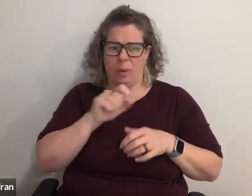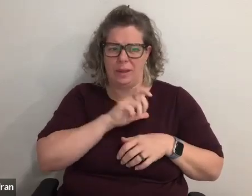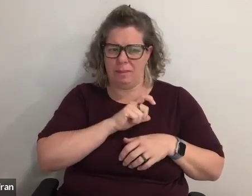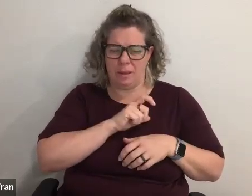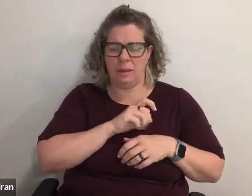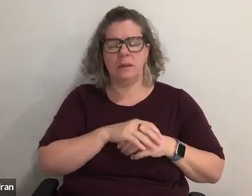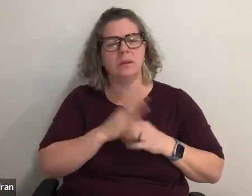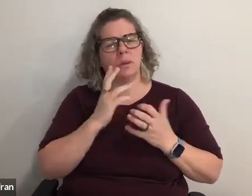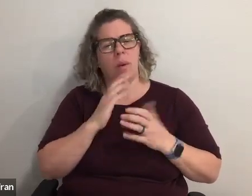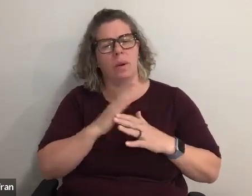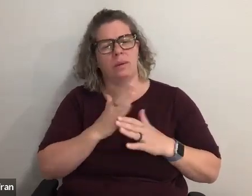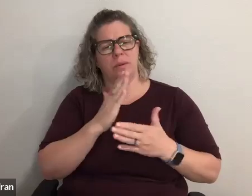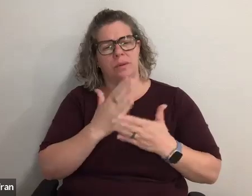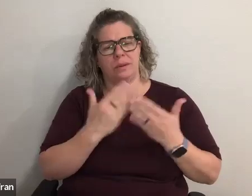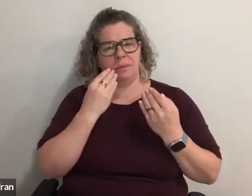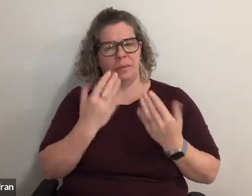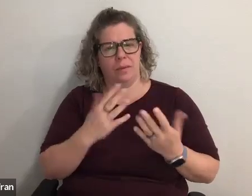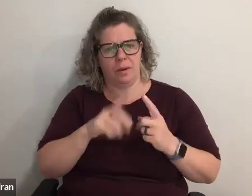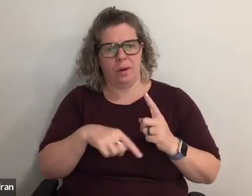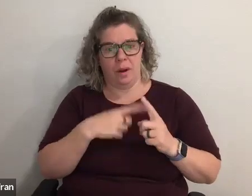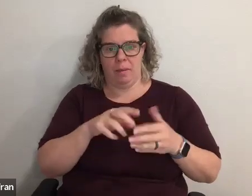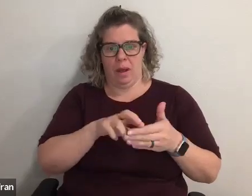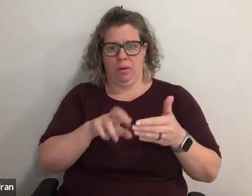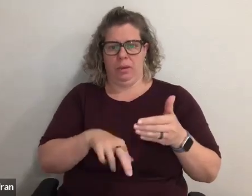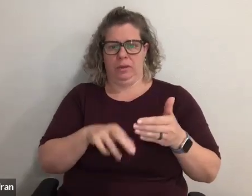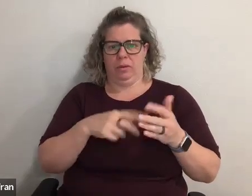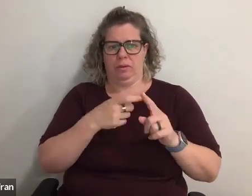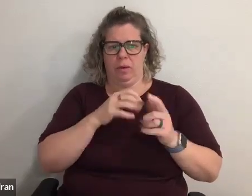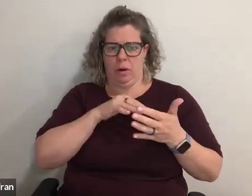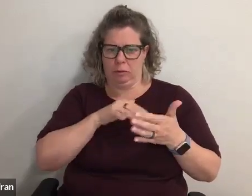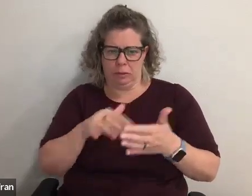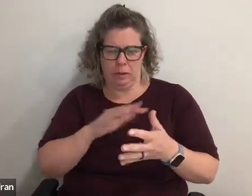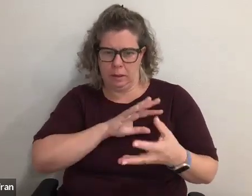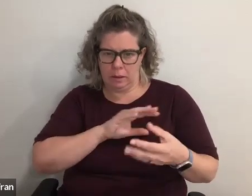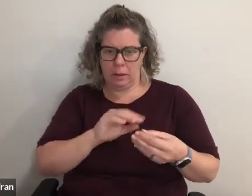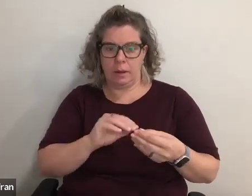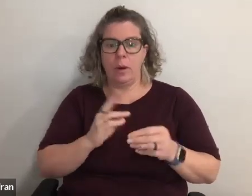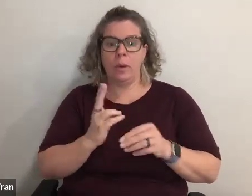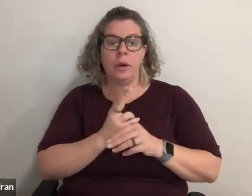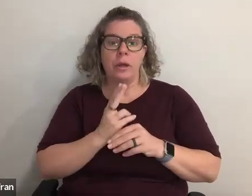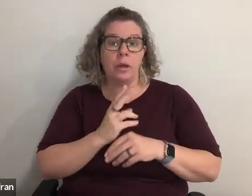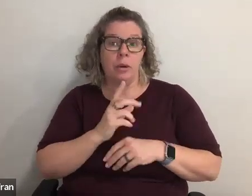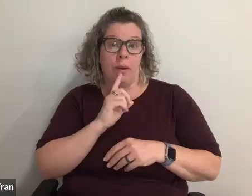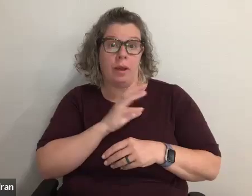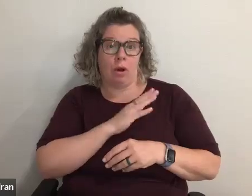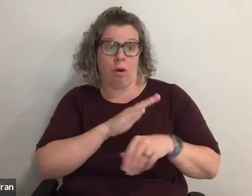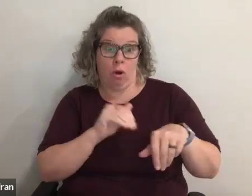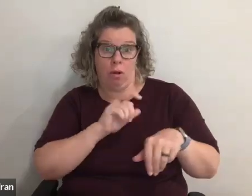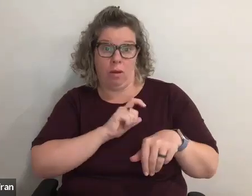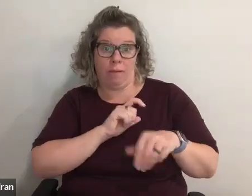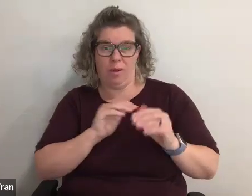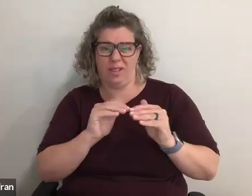share with you a little bit about what the actual outcomes are. We utilize law enforcement less than 1% of the